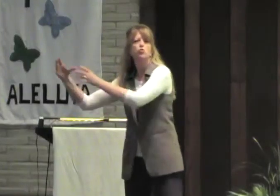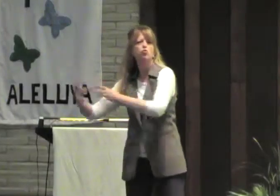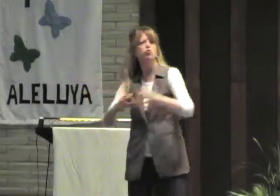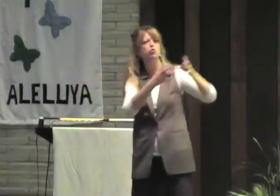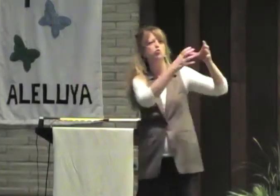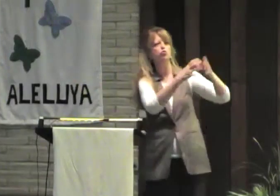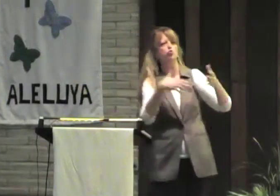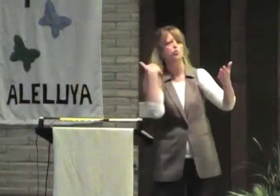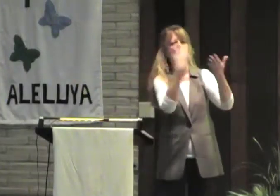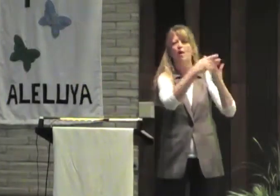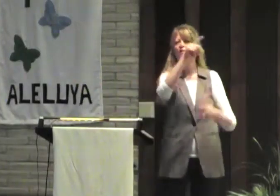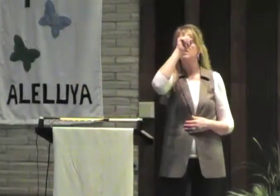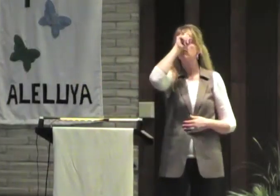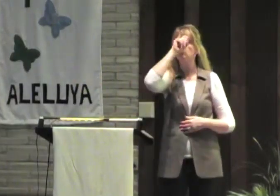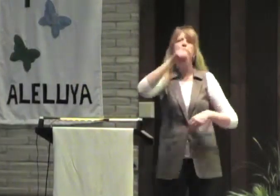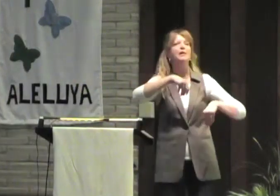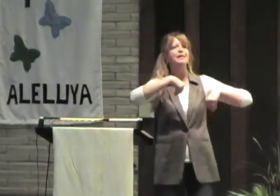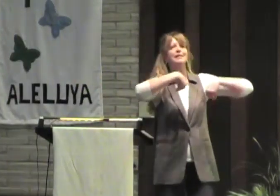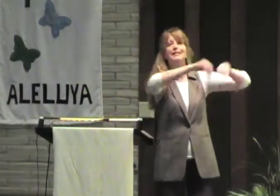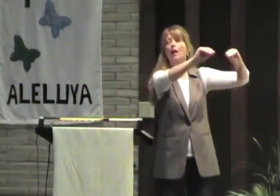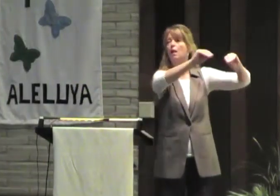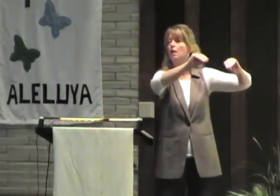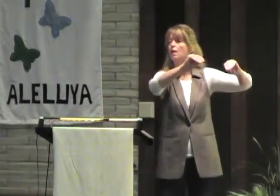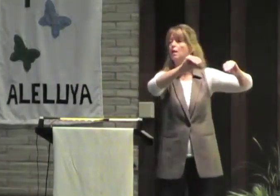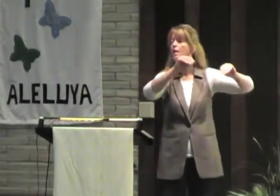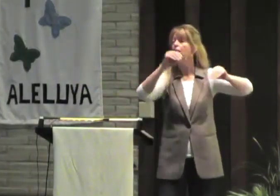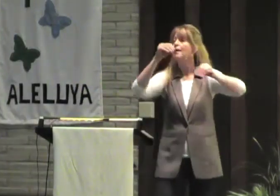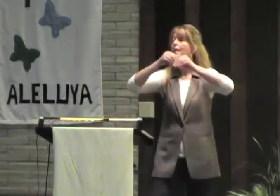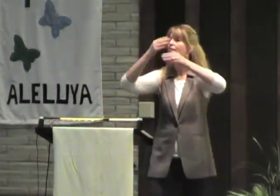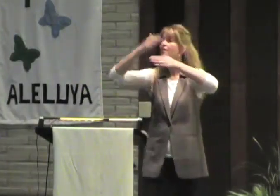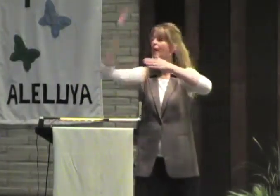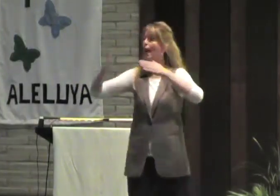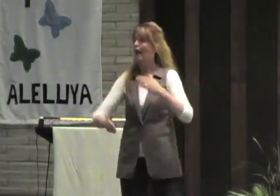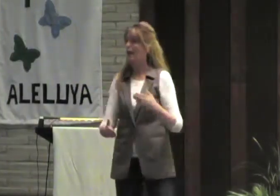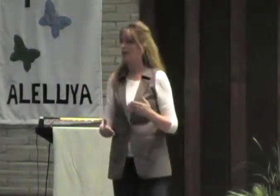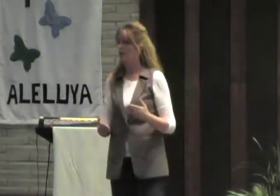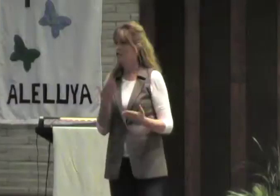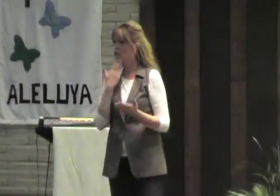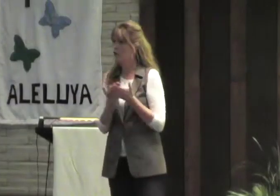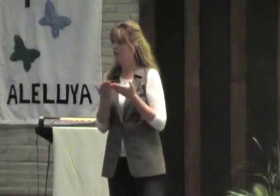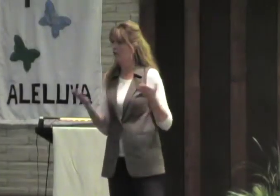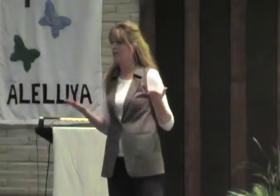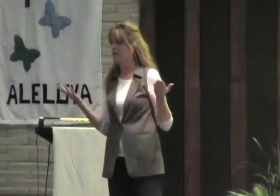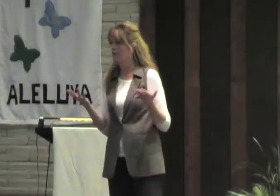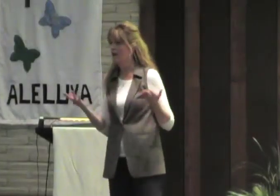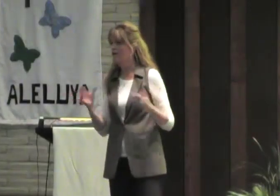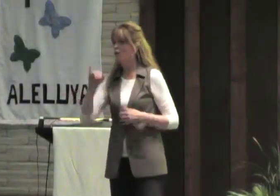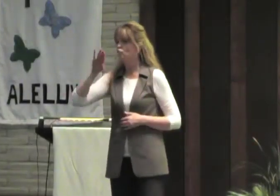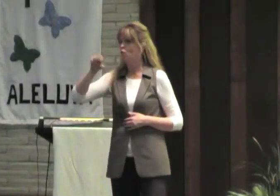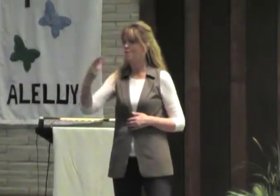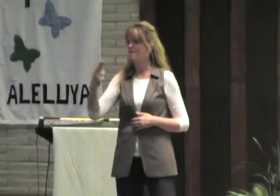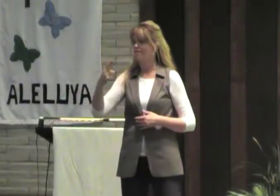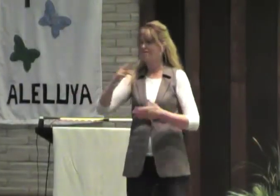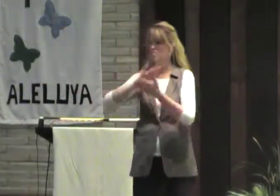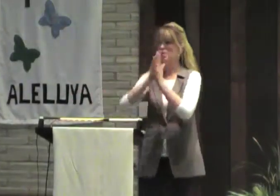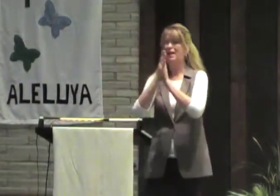slavery. So when he arrived in Egypt, he was sold. And at the end, good things happened.